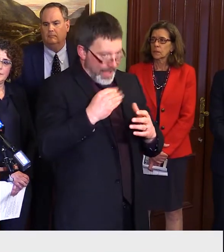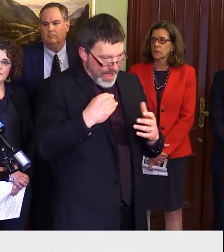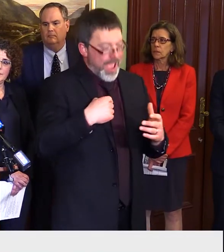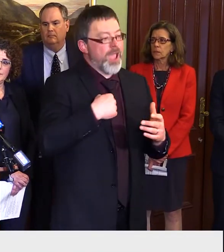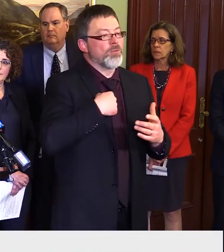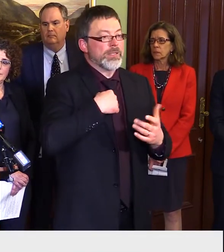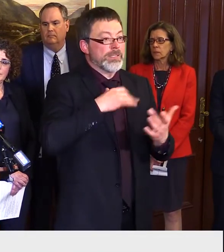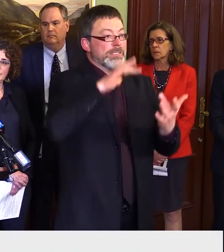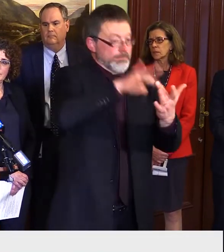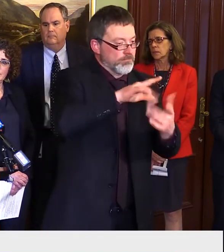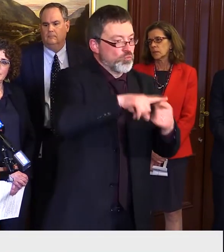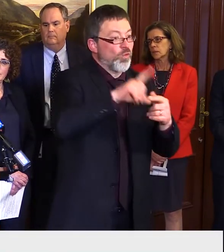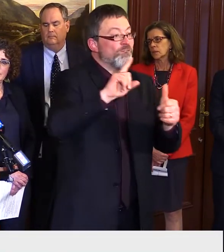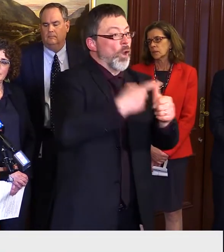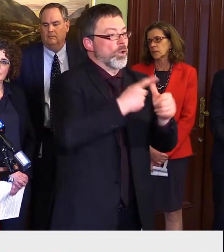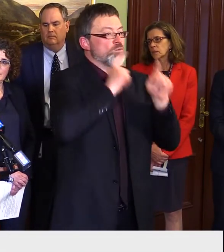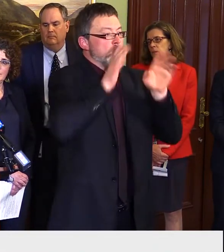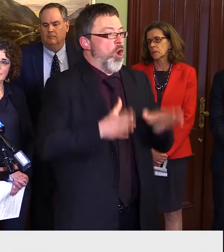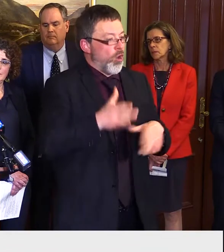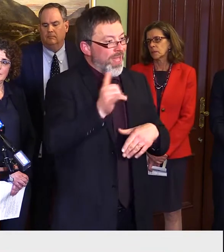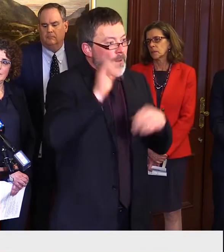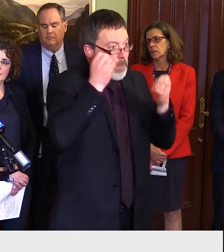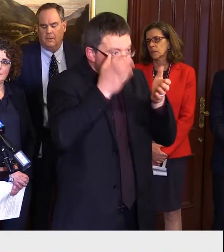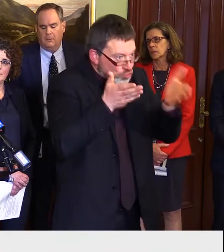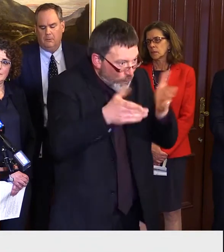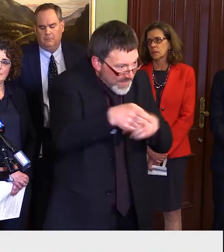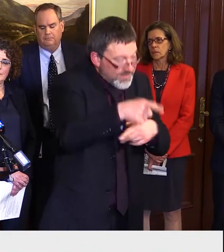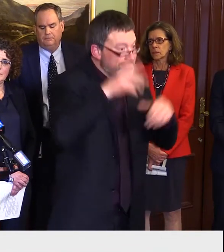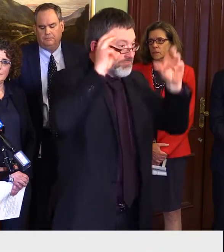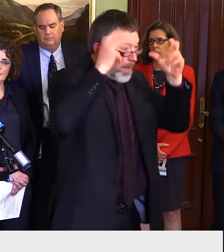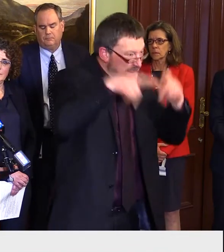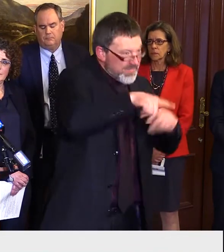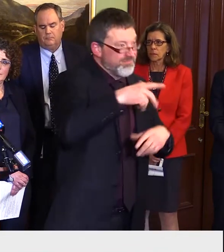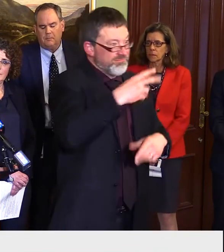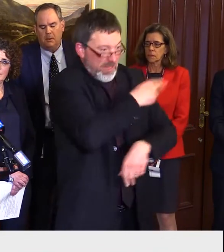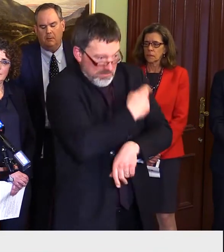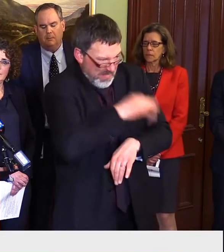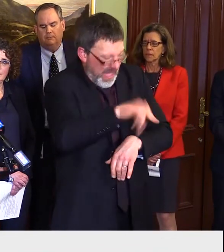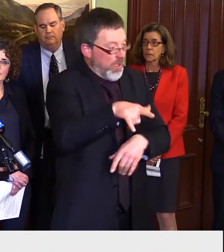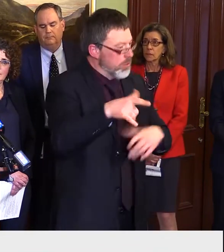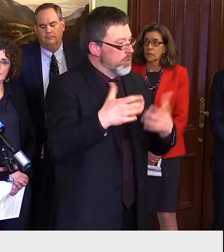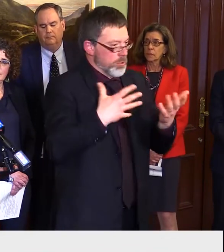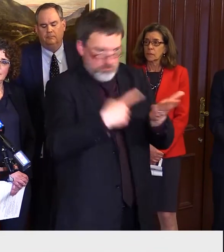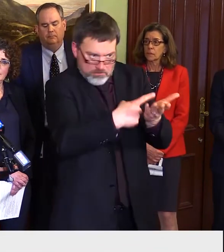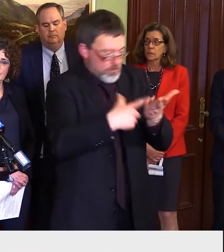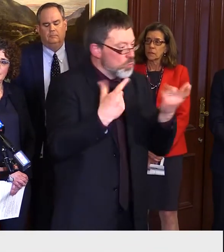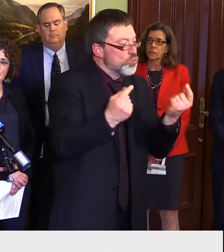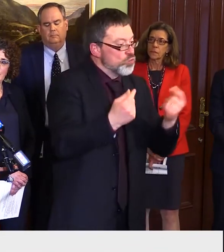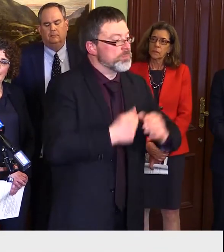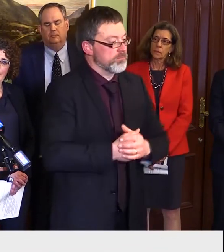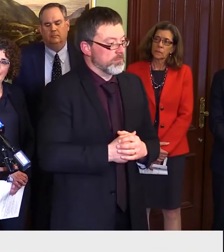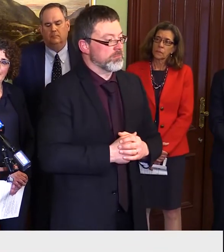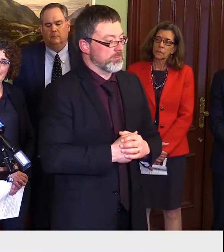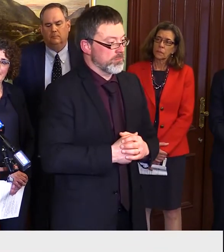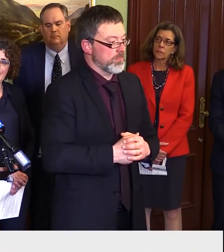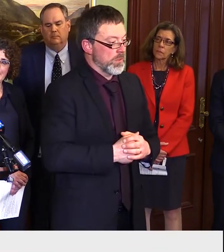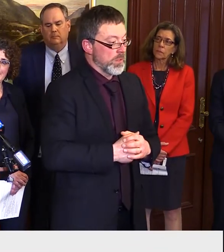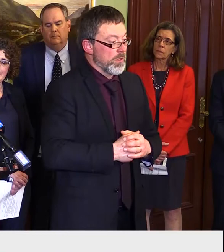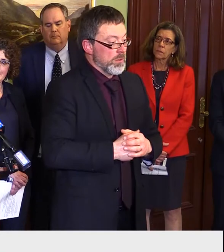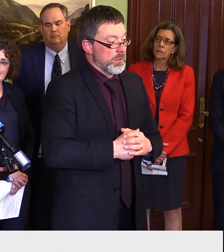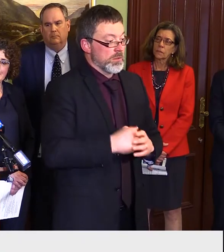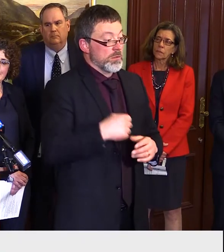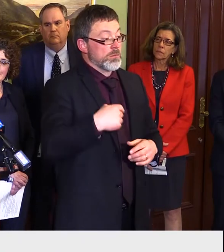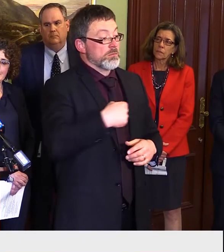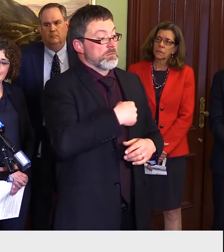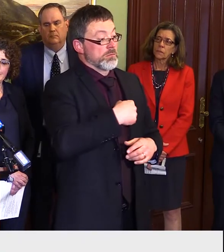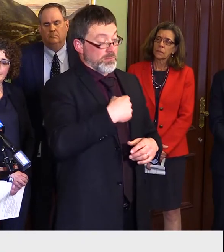well. The State Emergency Operations Center will be activated throughout the weekend and until further notice to